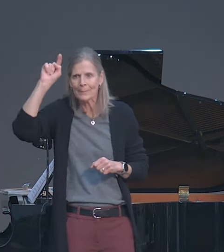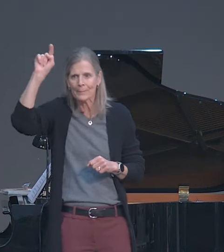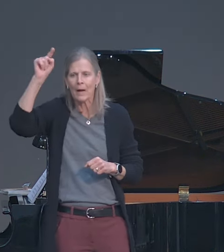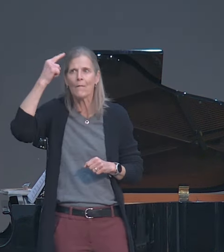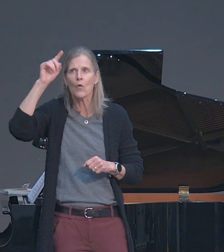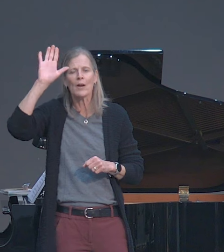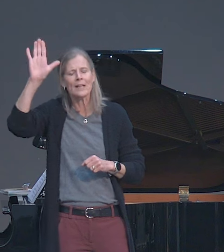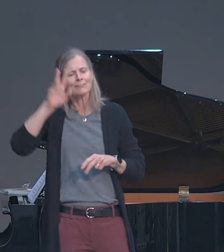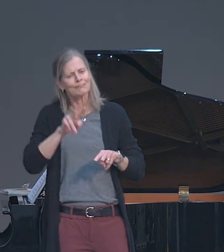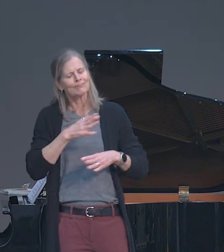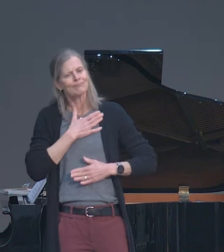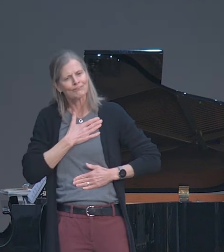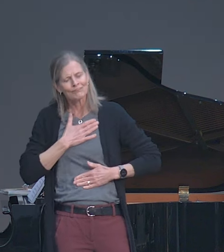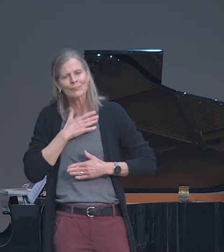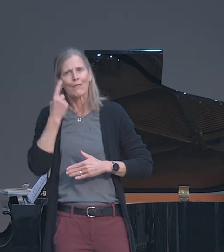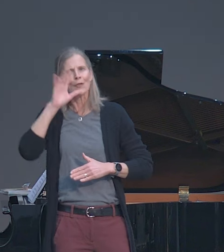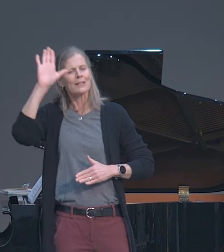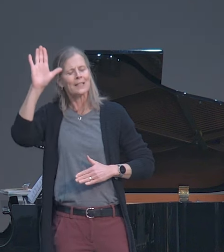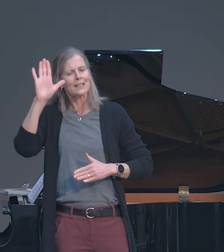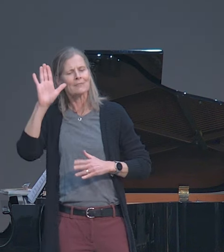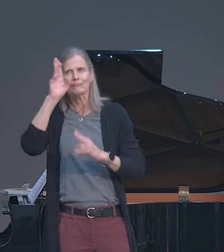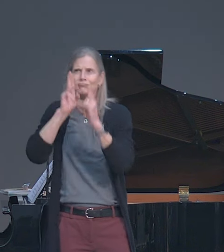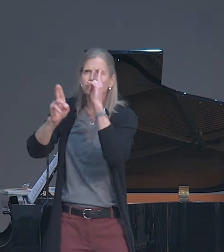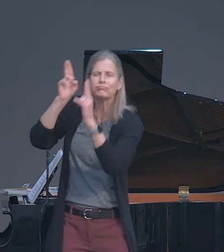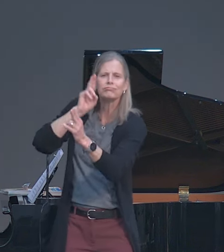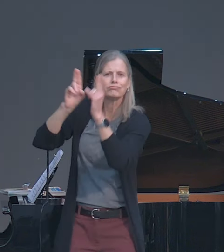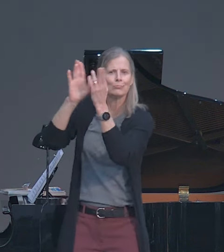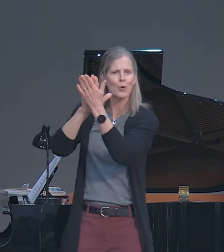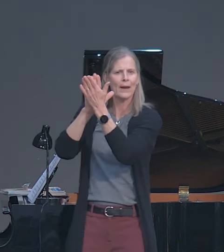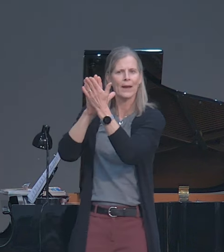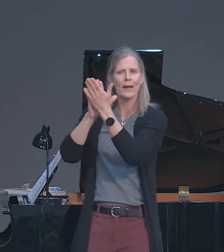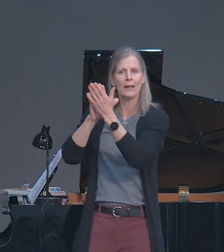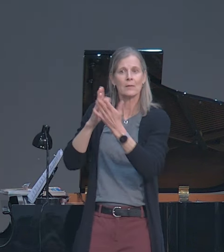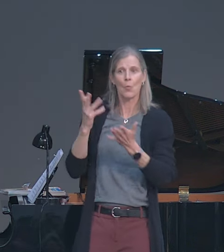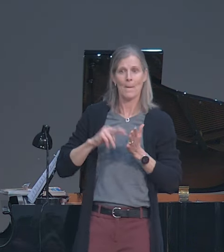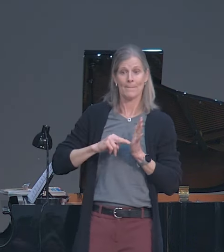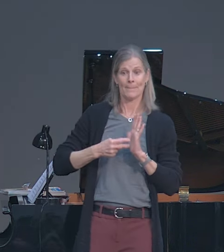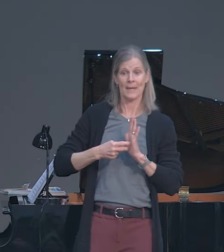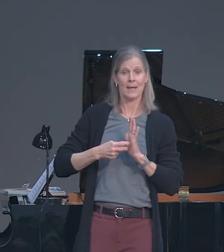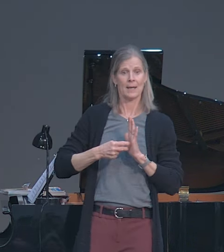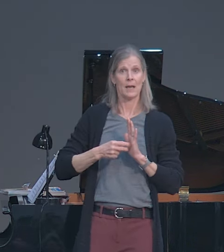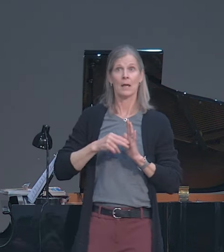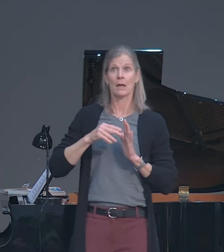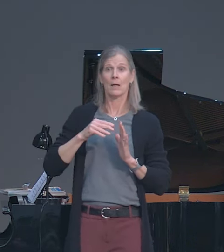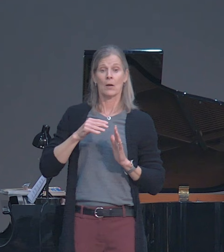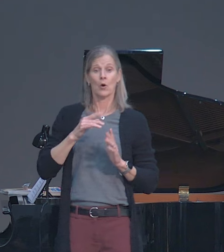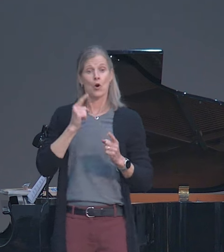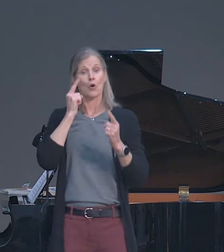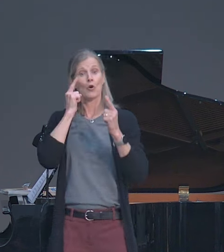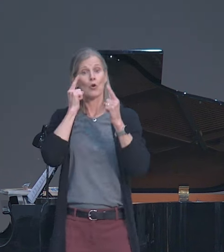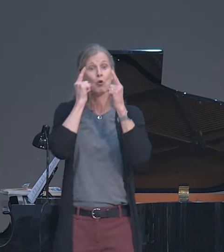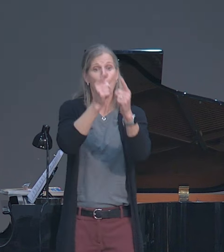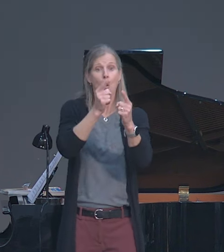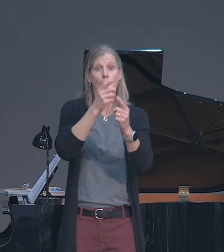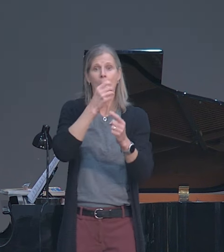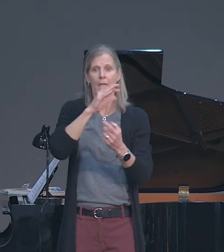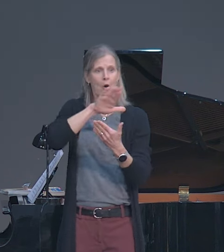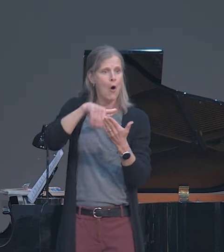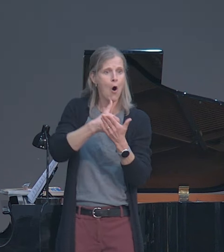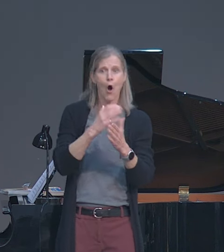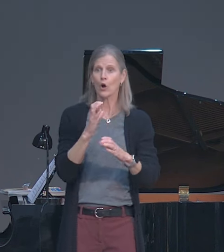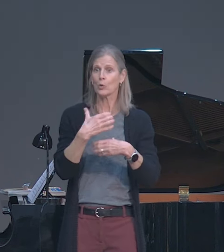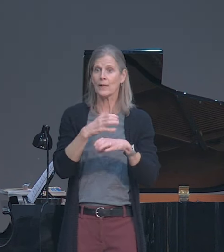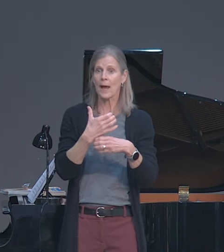for his pleasure, it was created for his glory. What this means practically is that the goal of all creation is